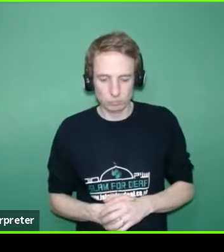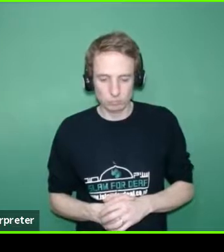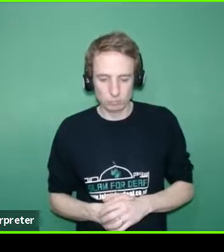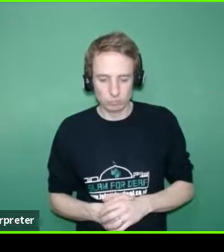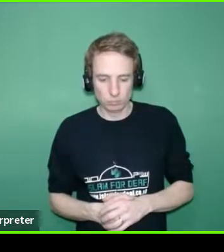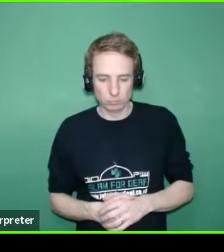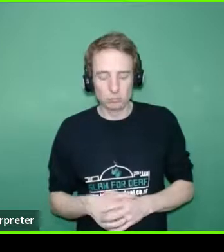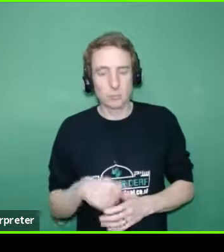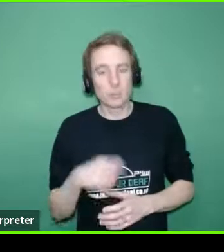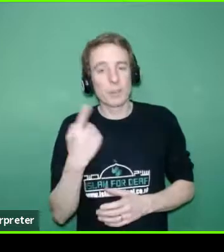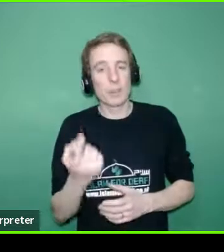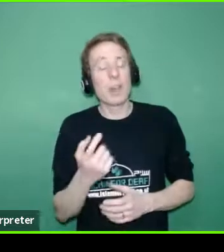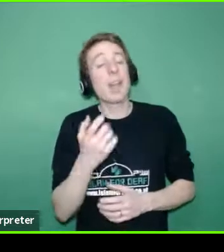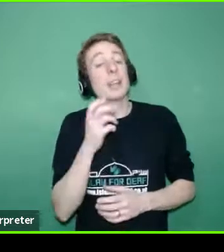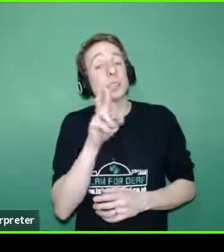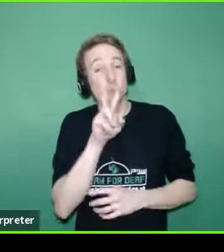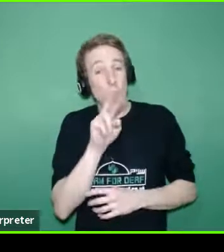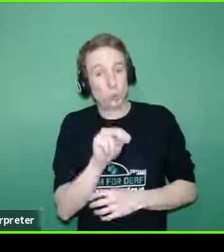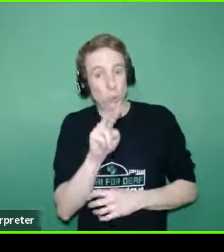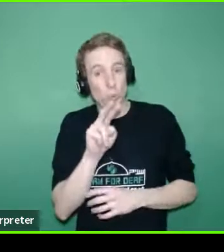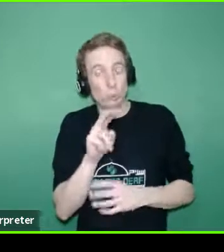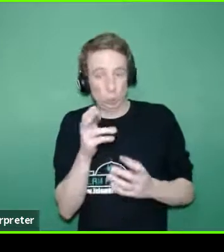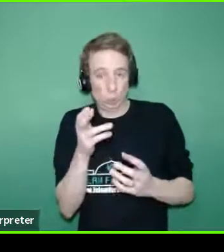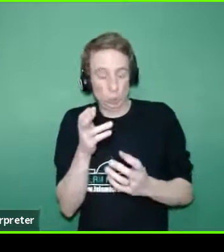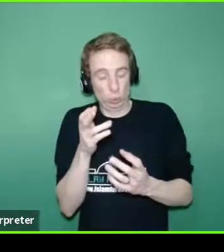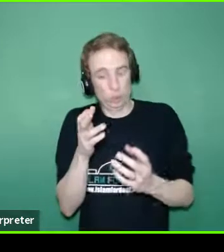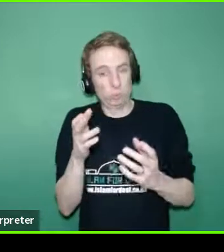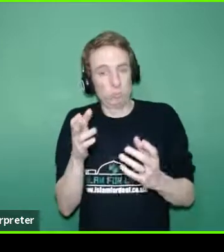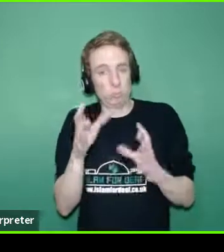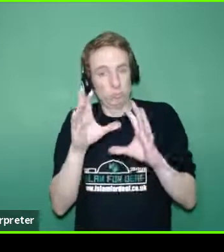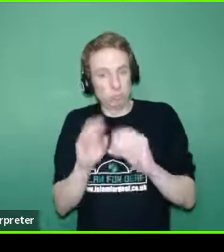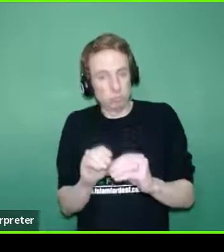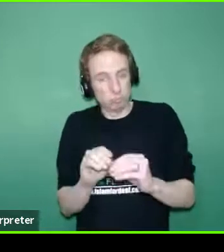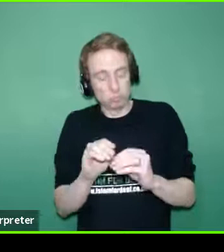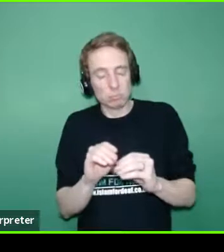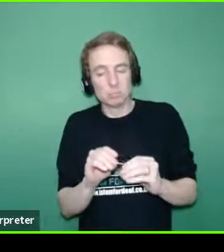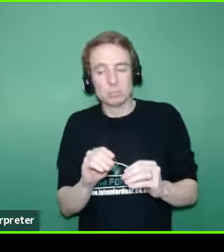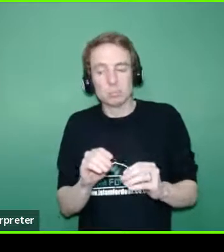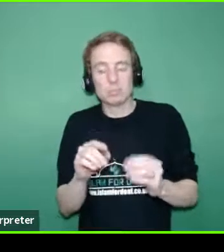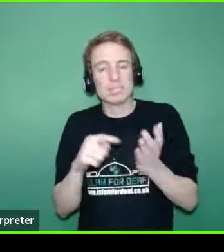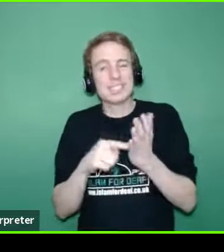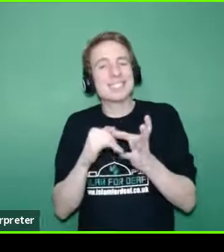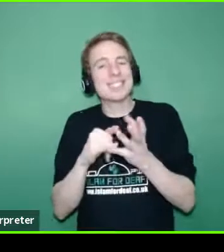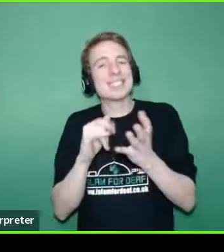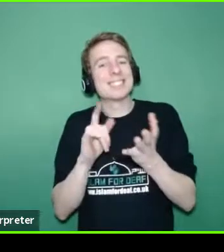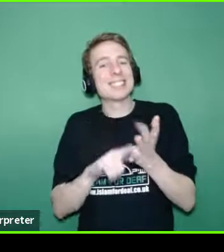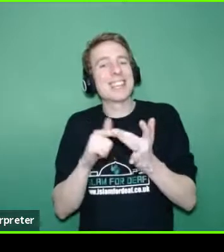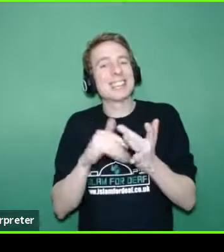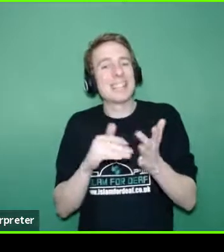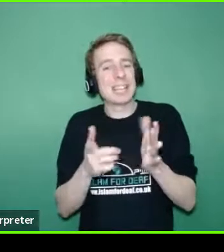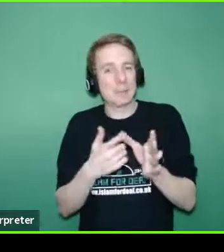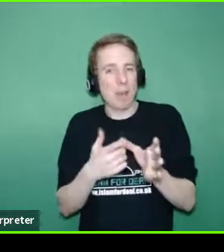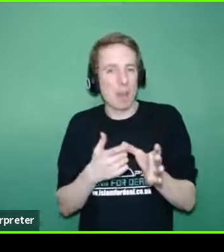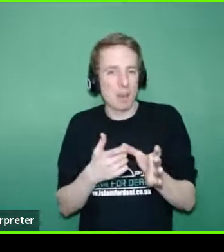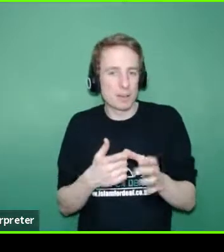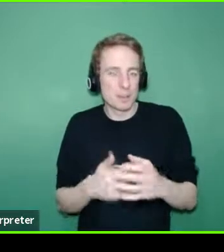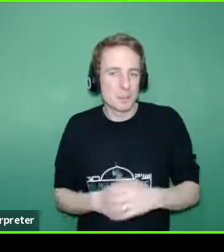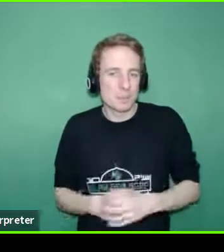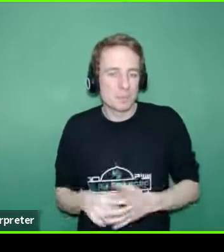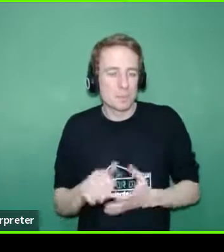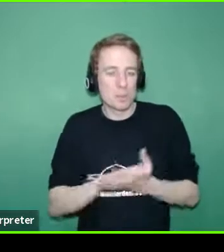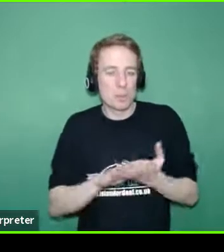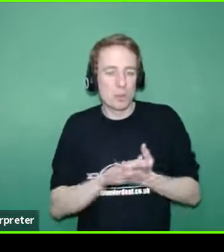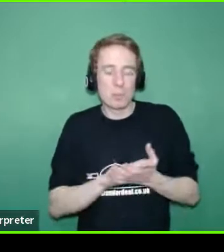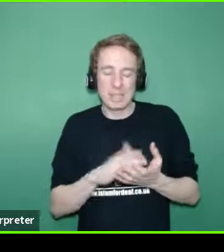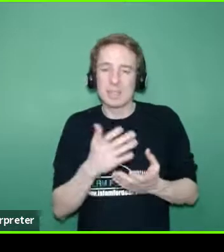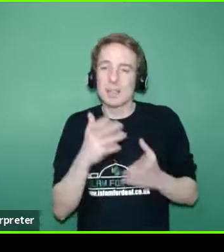units up with the taslima, with the finishing of the prayer. So they pray this prayer 2 units at a